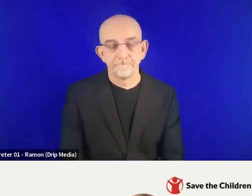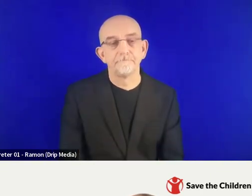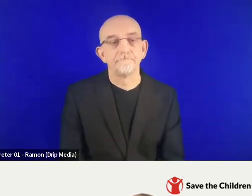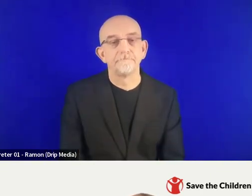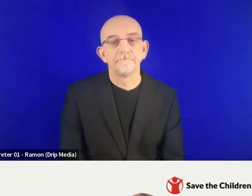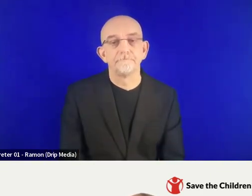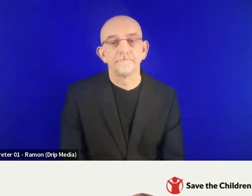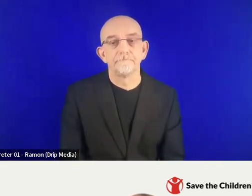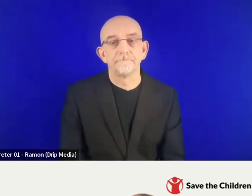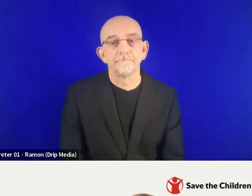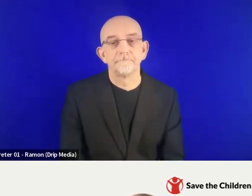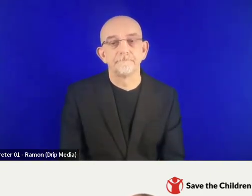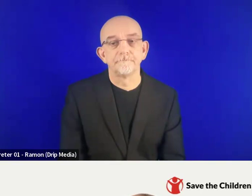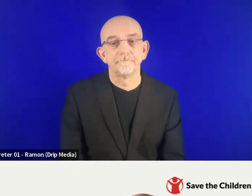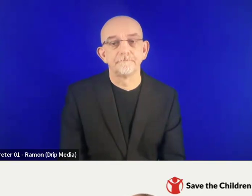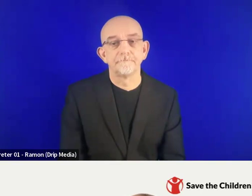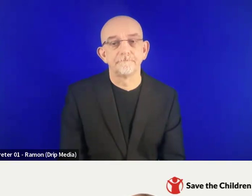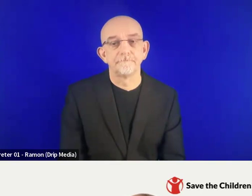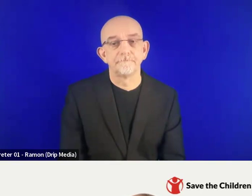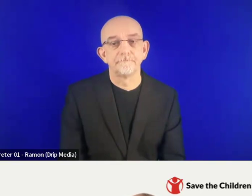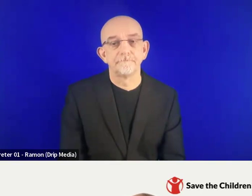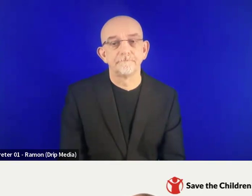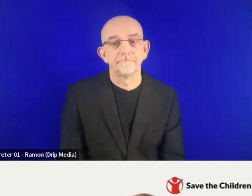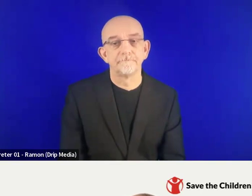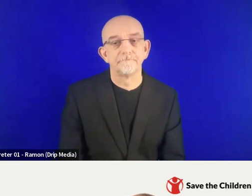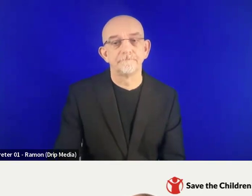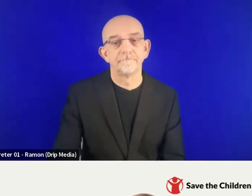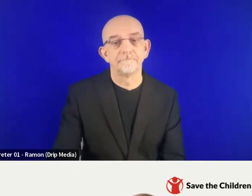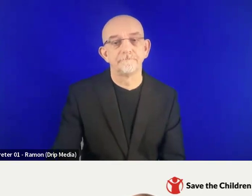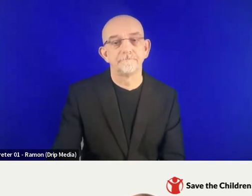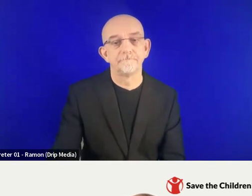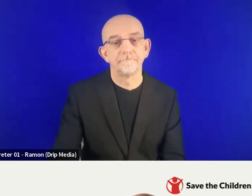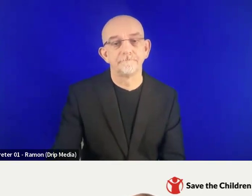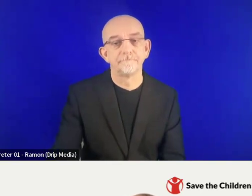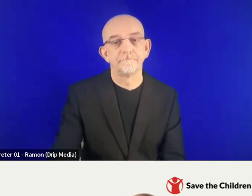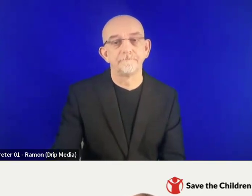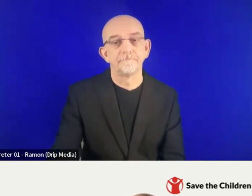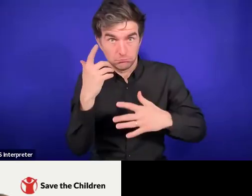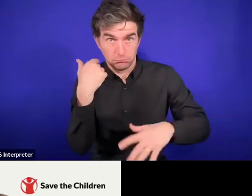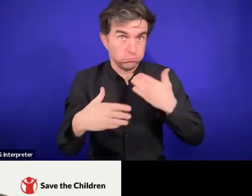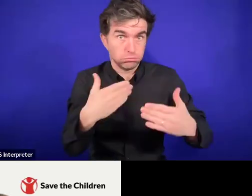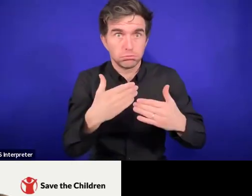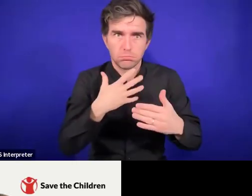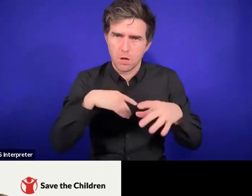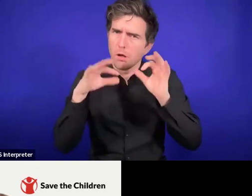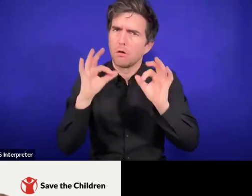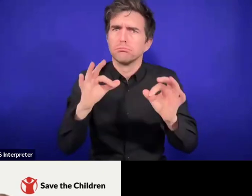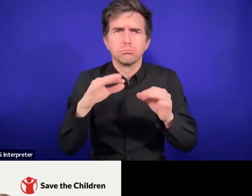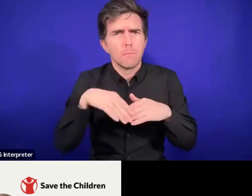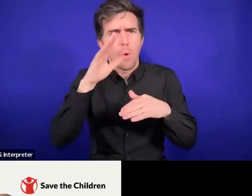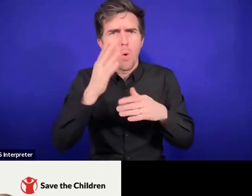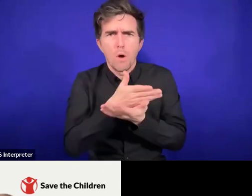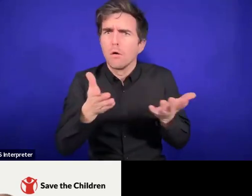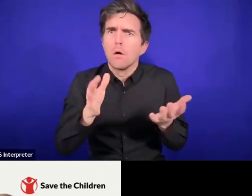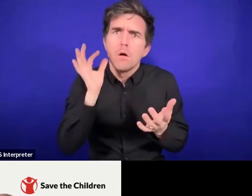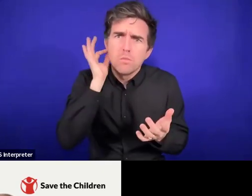perhaps we could do a sort of one more round where if there are reflections from either the discussants or our speakers on the kind of one